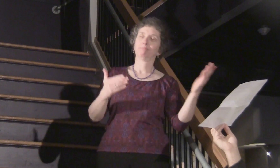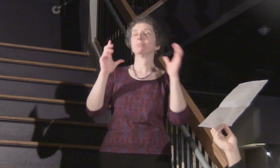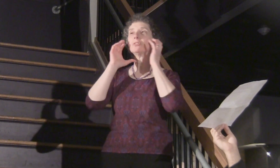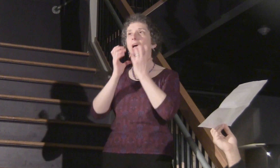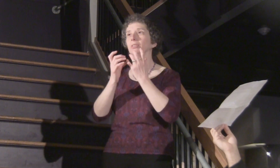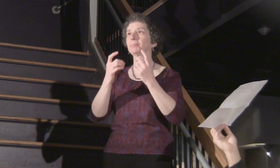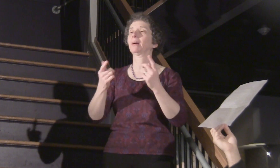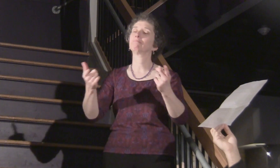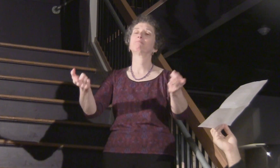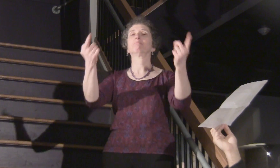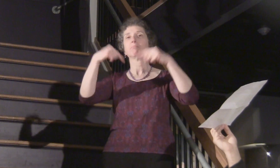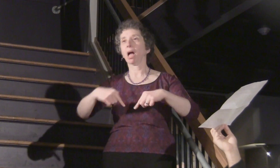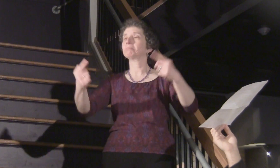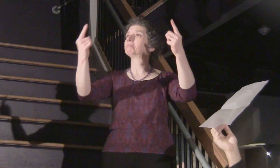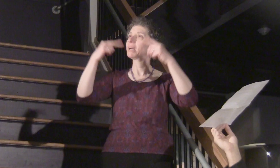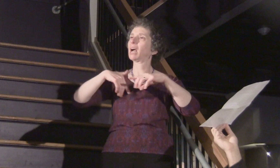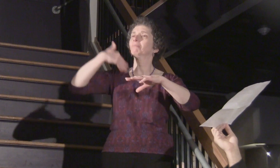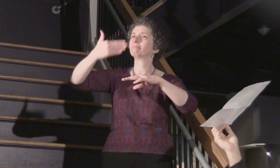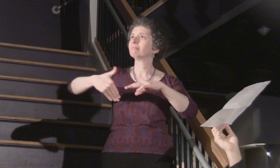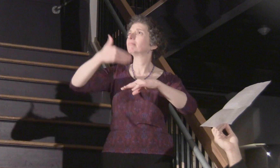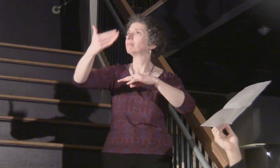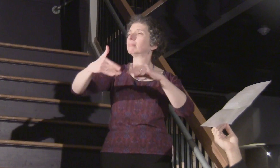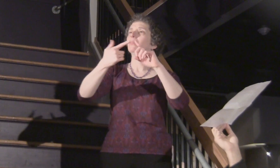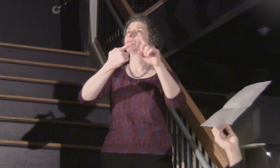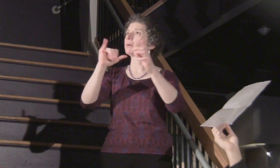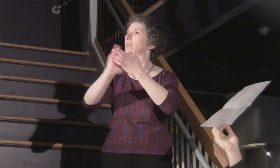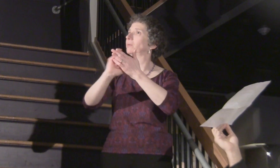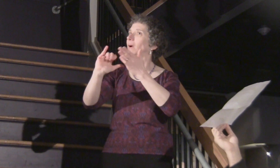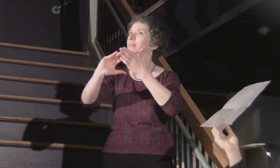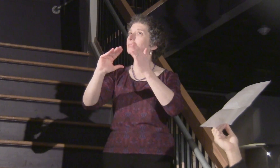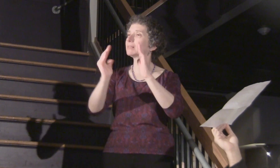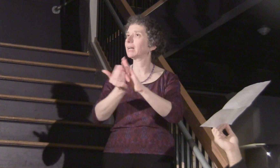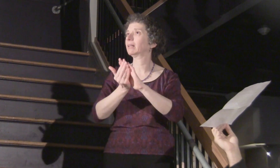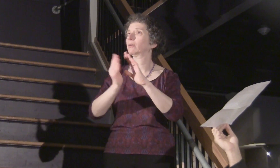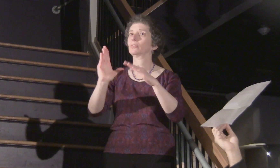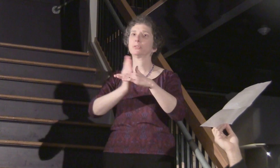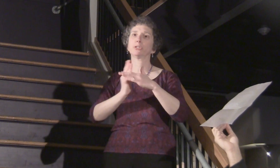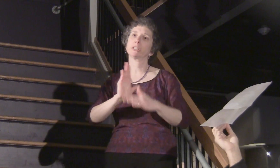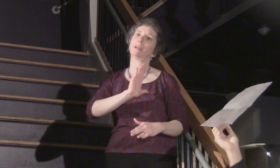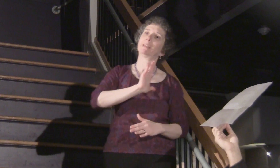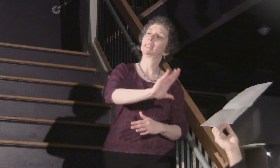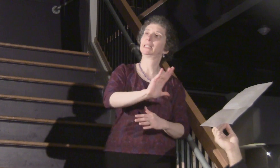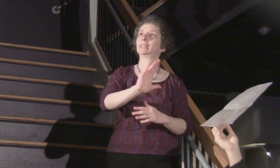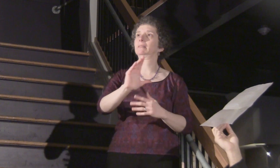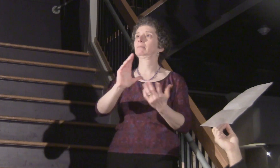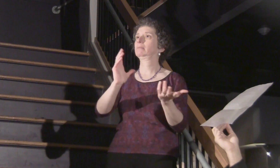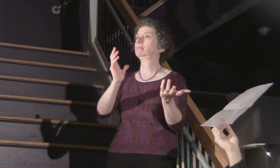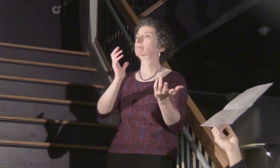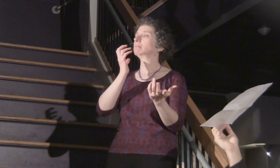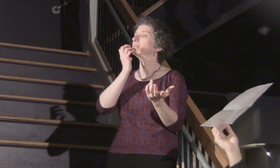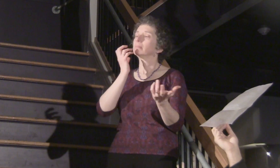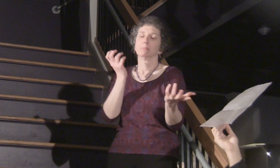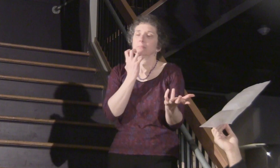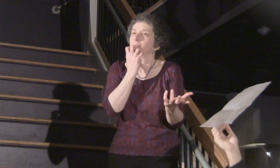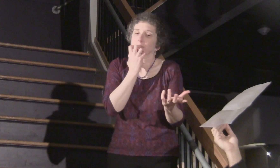to thank, of course, Rabbi Joshua for coming here, you know, many times from New York City and sharing his